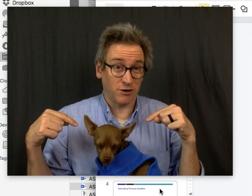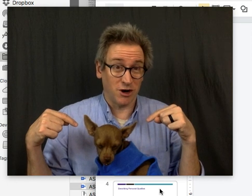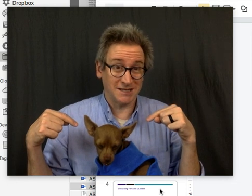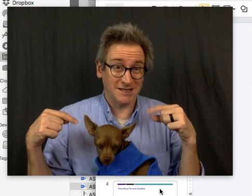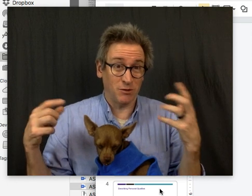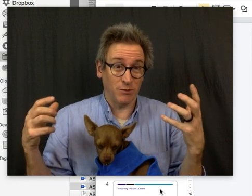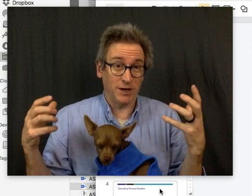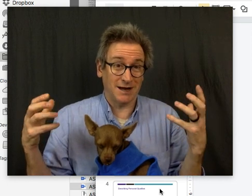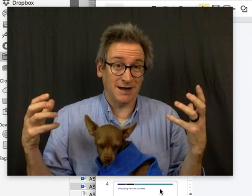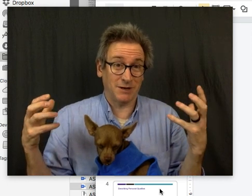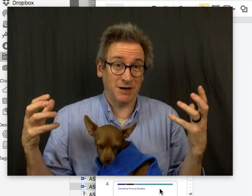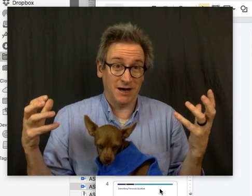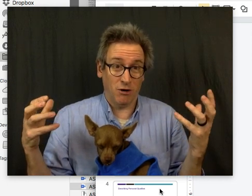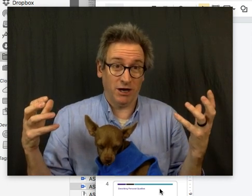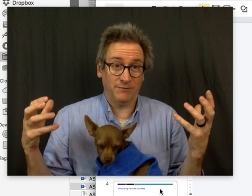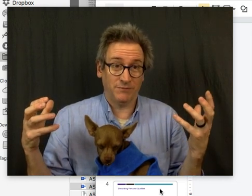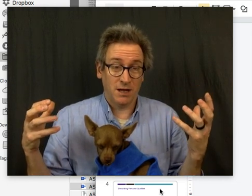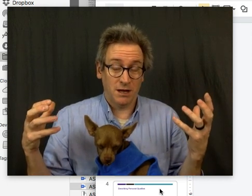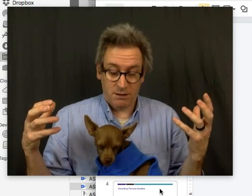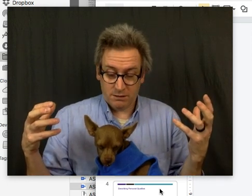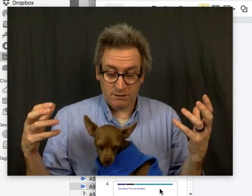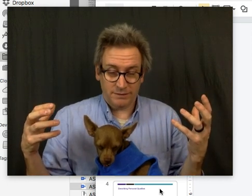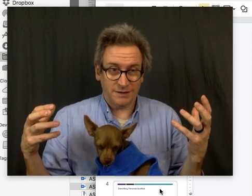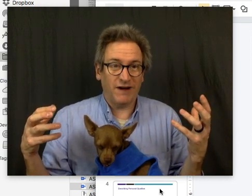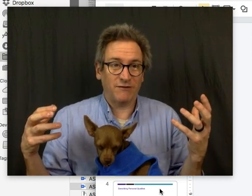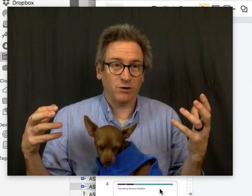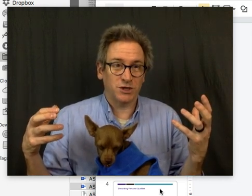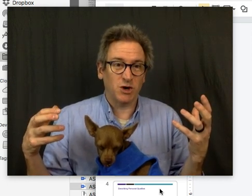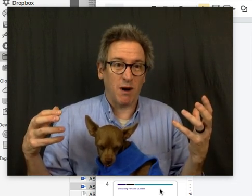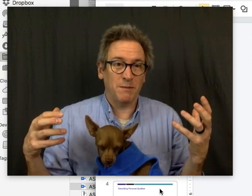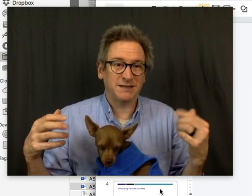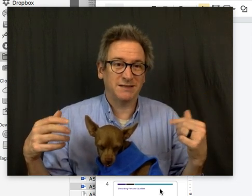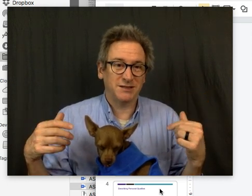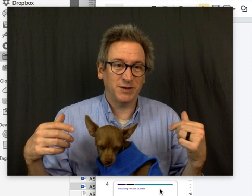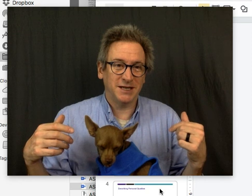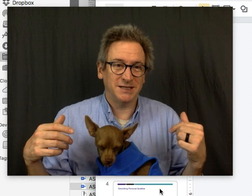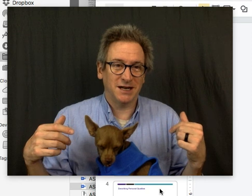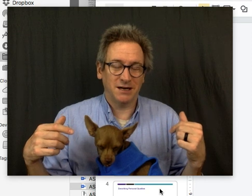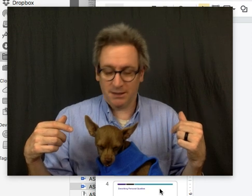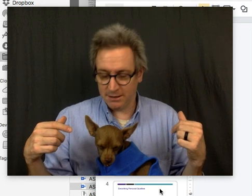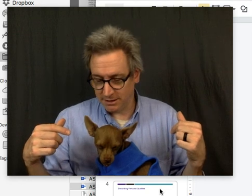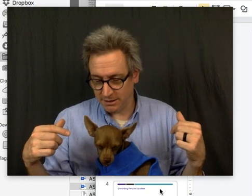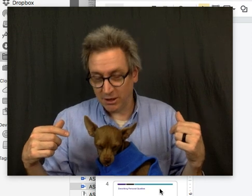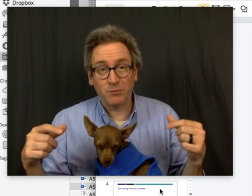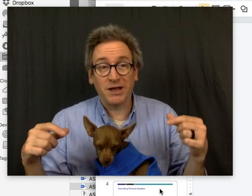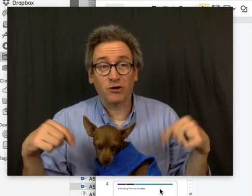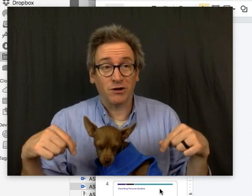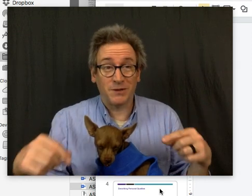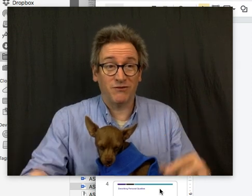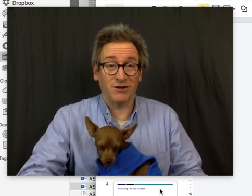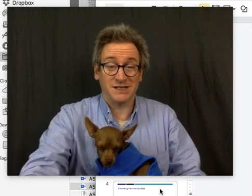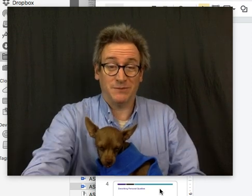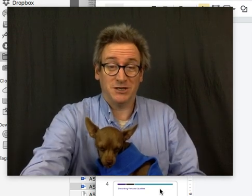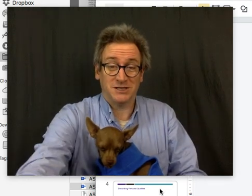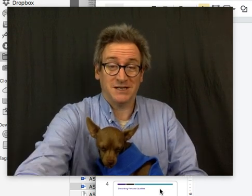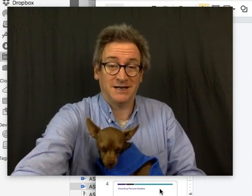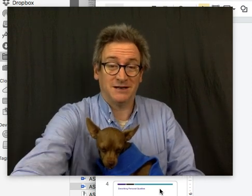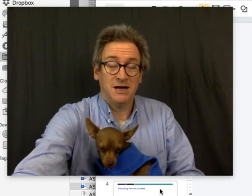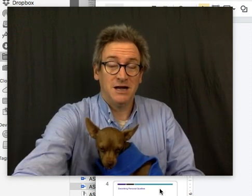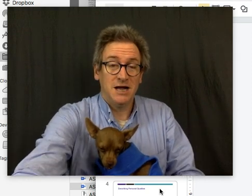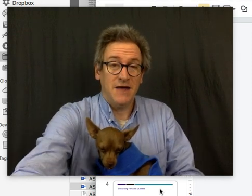short for Augustus, but we adopted him with the name Augie. He's a 5-year-old Chihuahua mix, so he'll curl up and fall asleep in